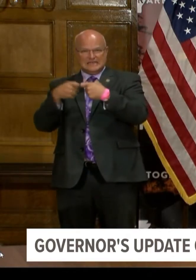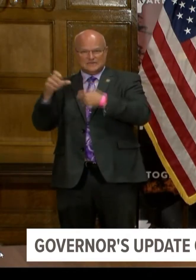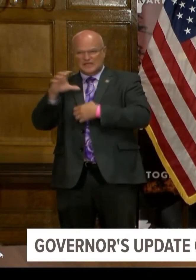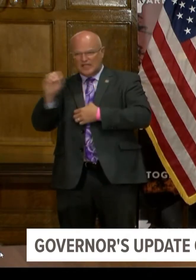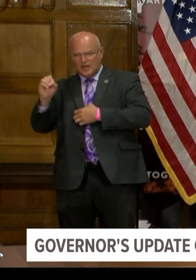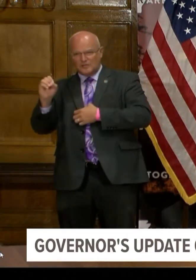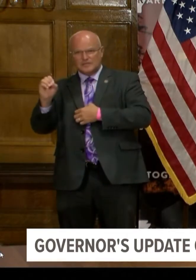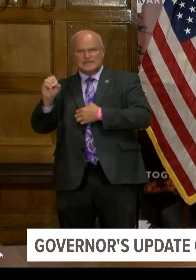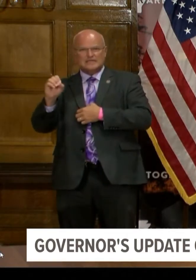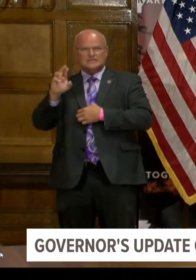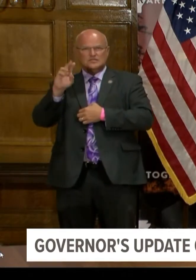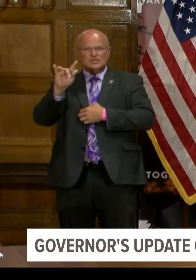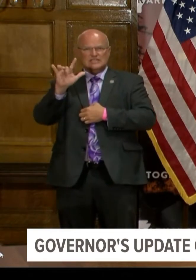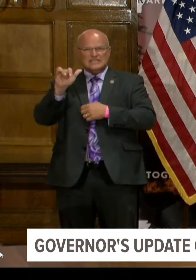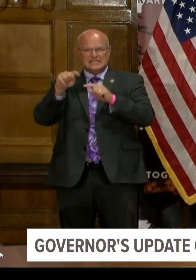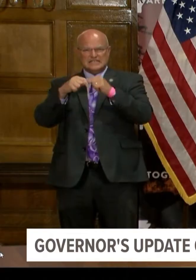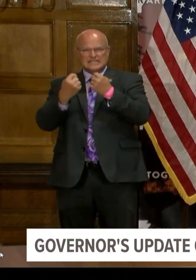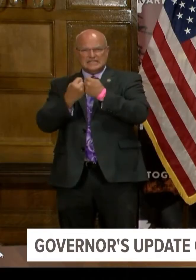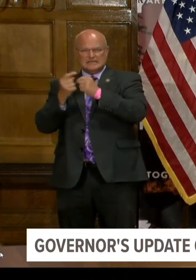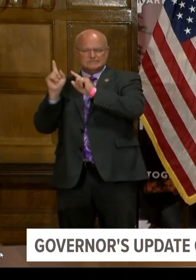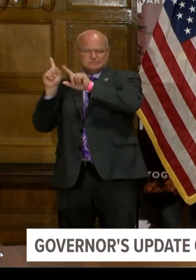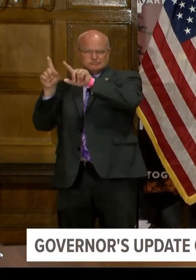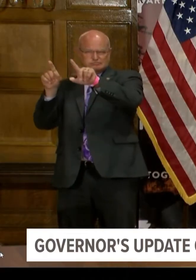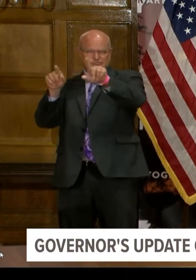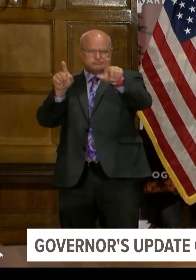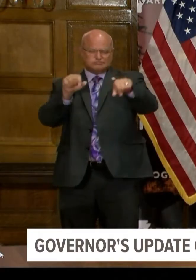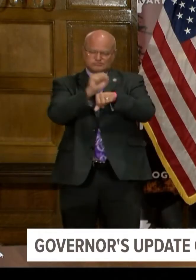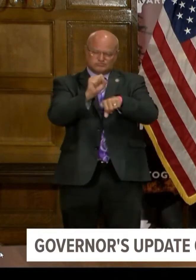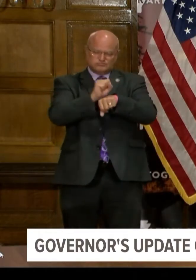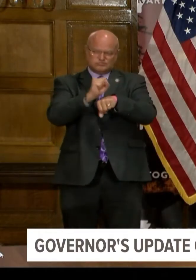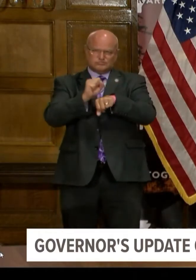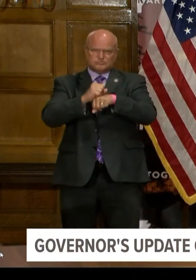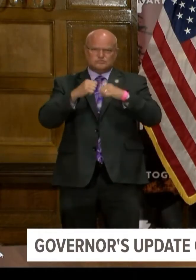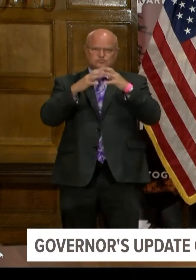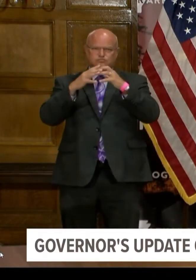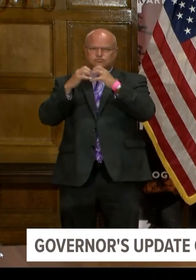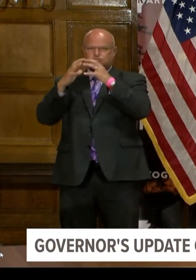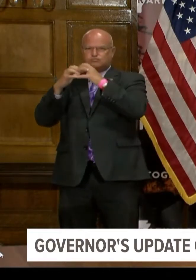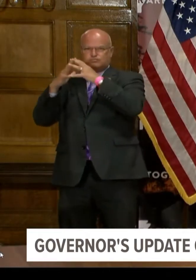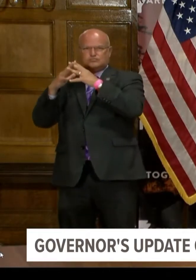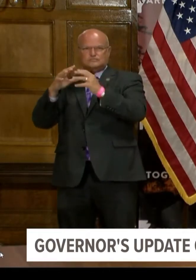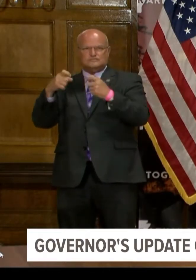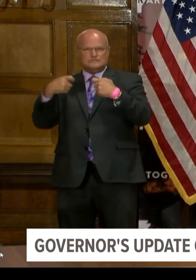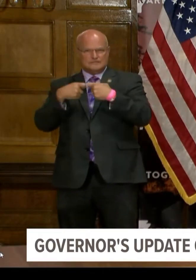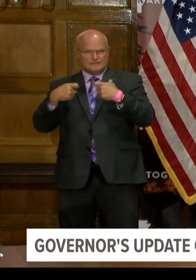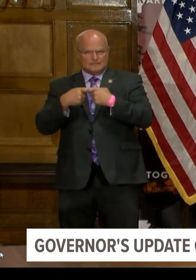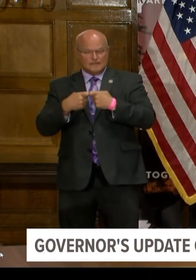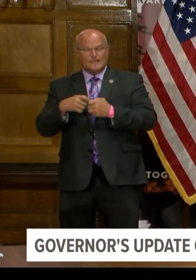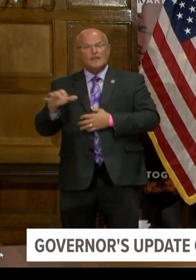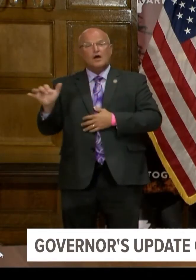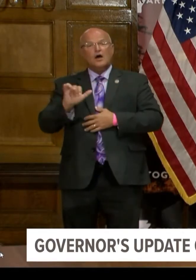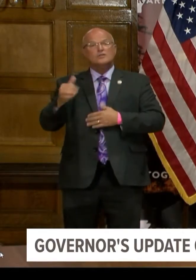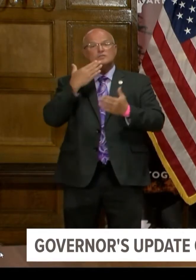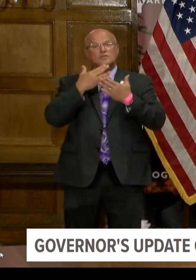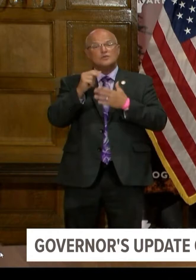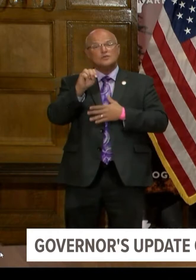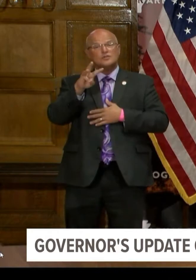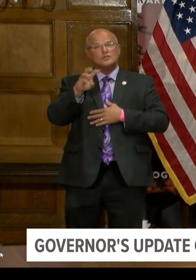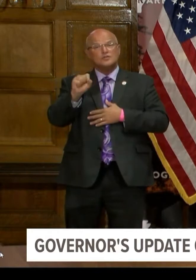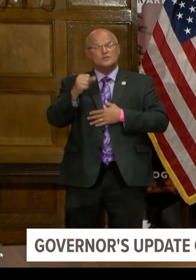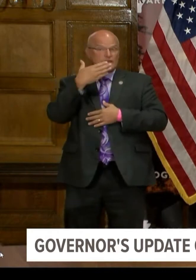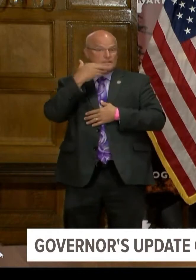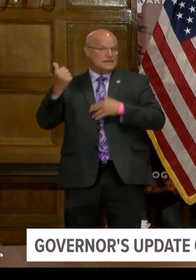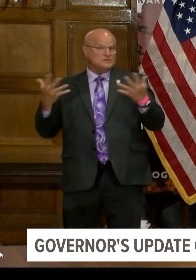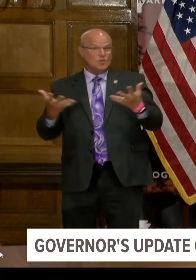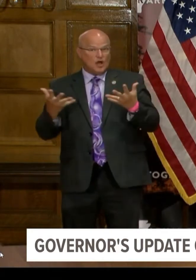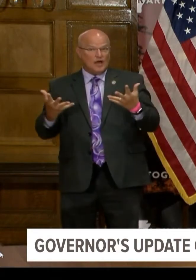the utility teams that are out there to get power restored. And then also the good news, the greatest news, of course,